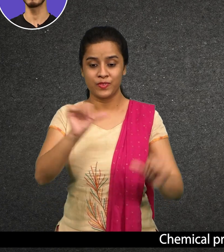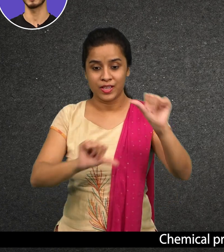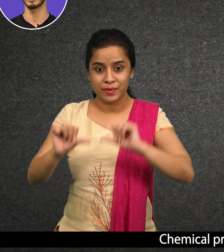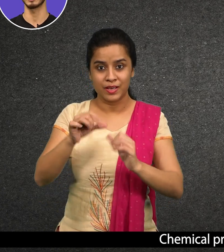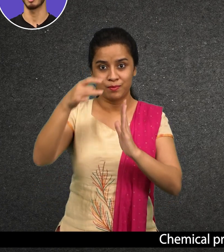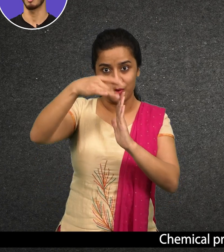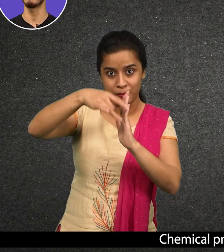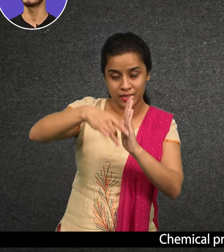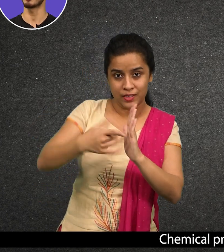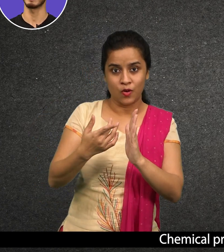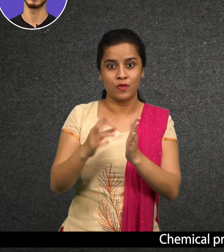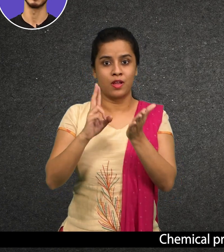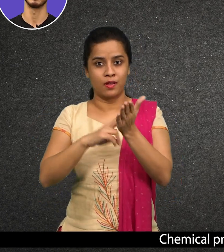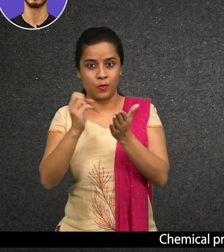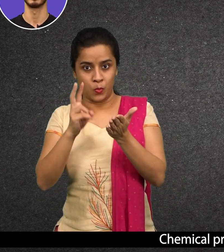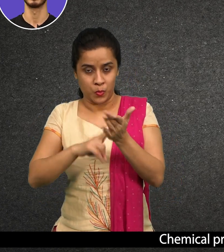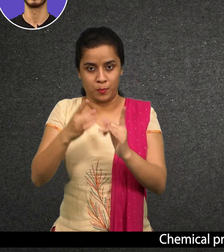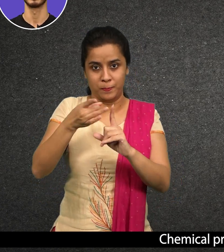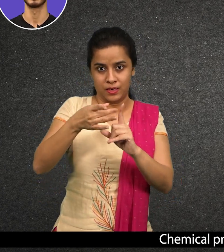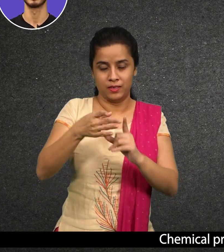Chemical properties of non-metal.